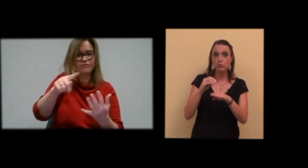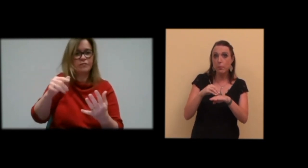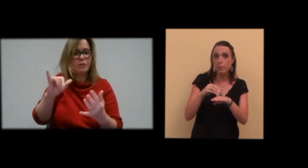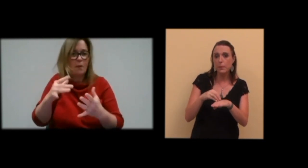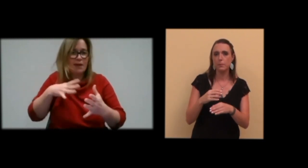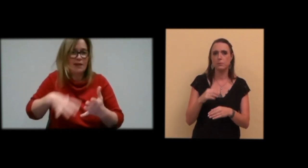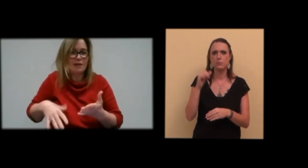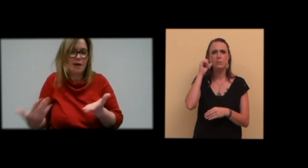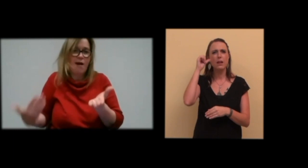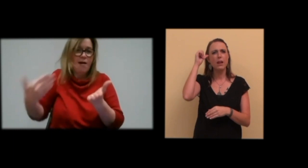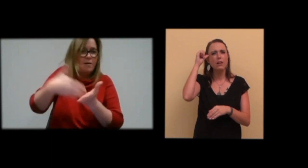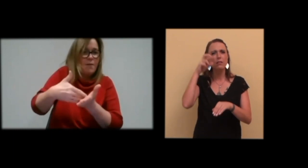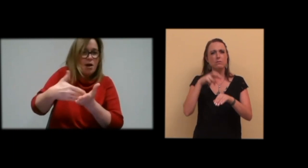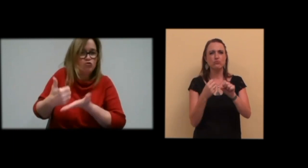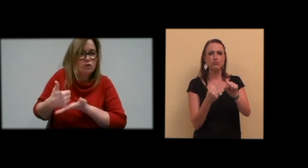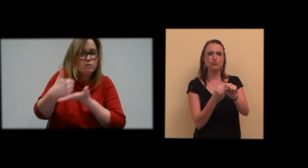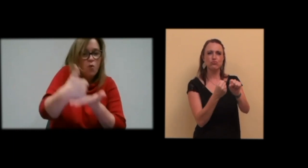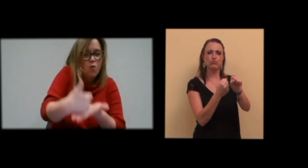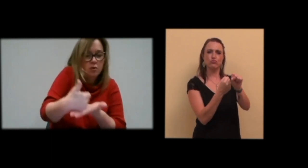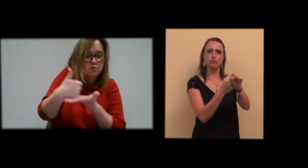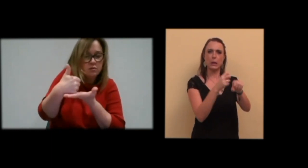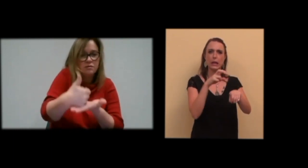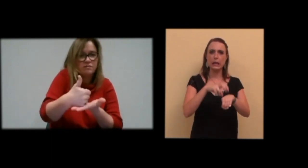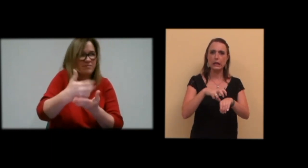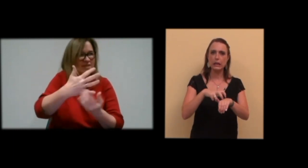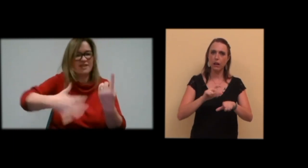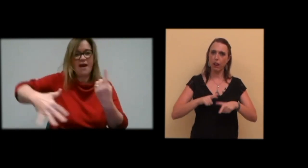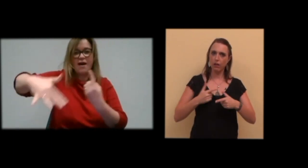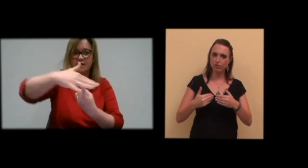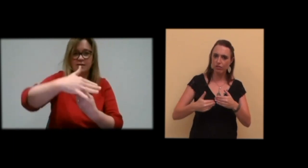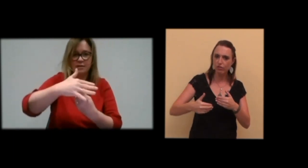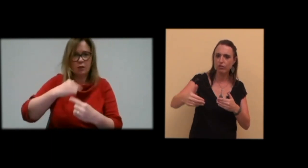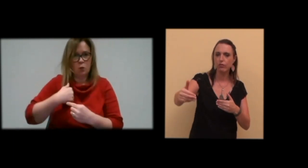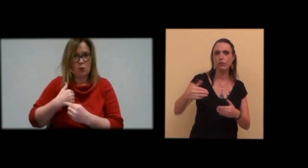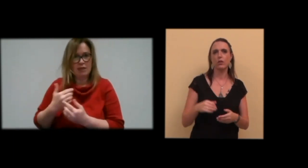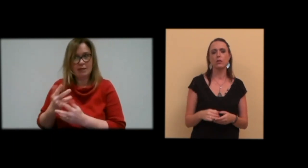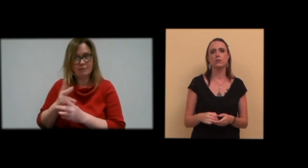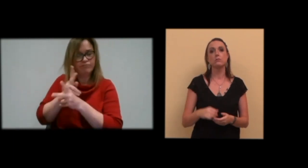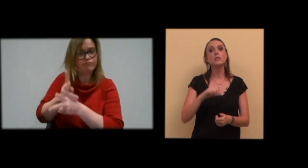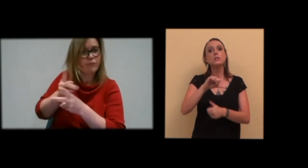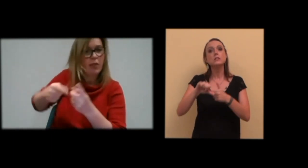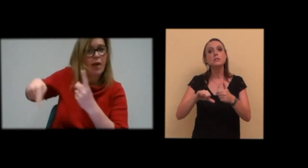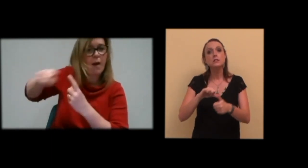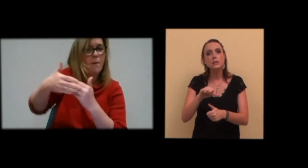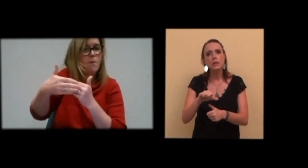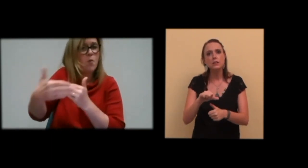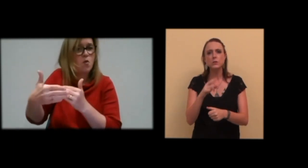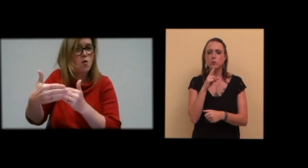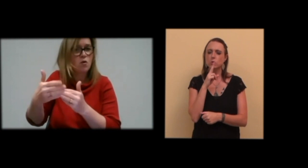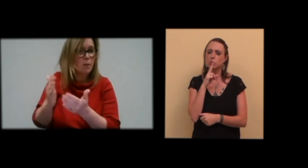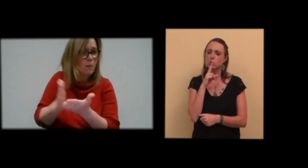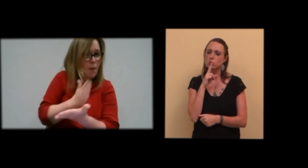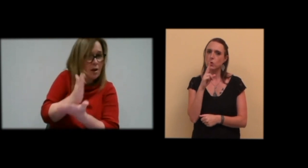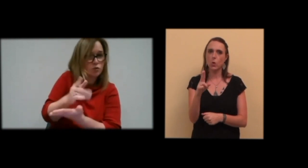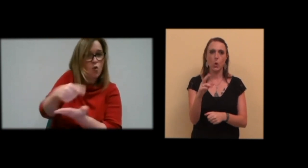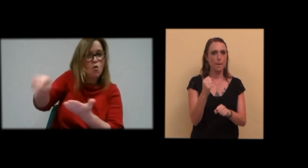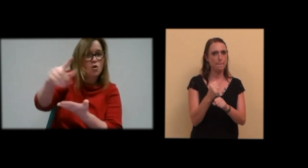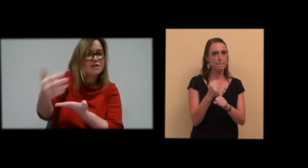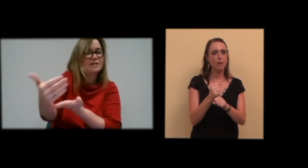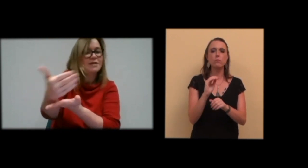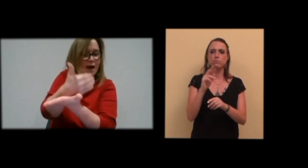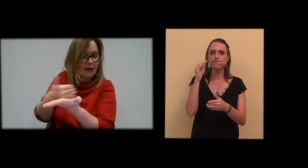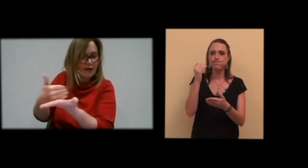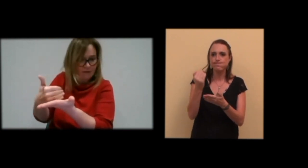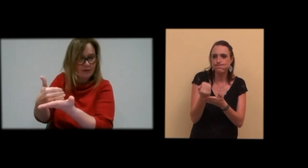learning disabilities. It might be adults that need additional support through their life. And in society, we need to make sure